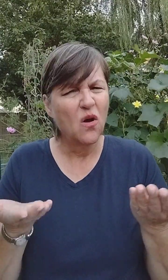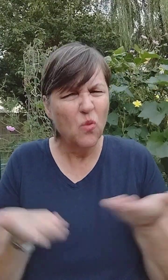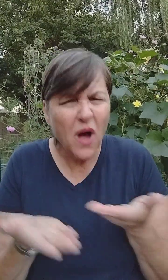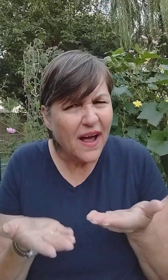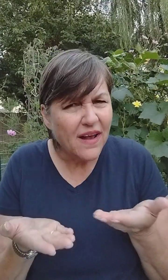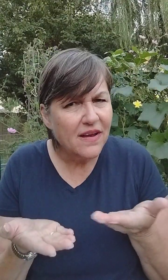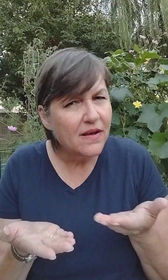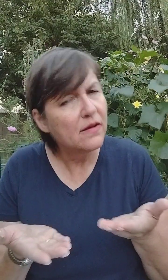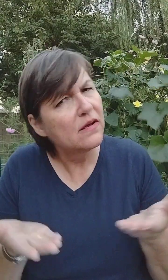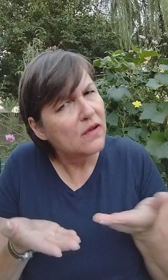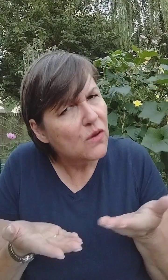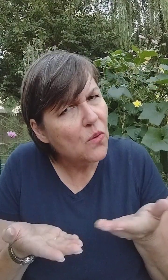What? What?